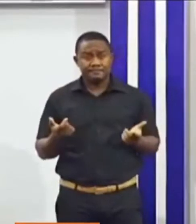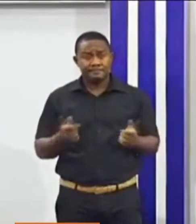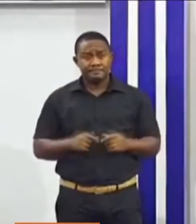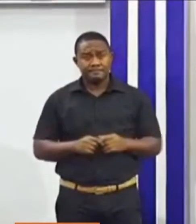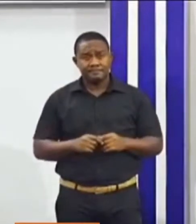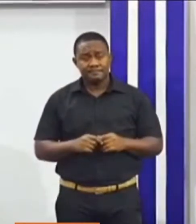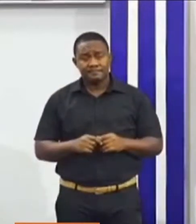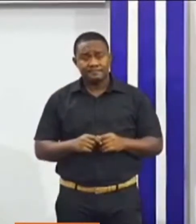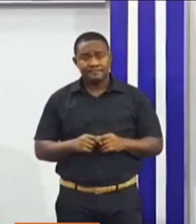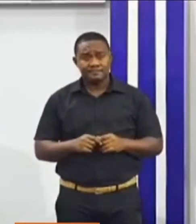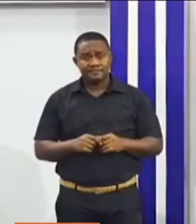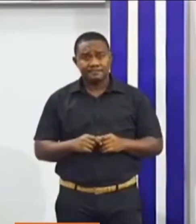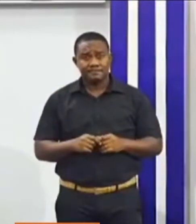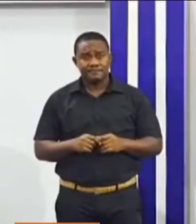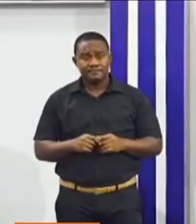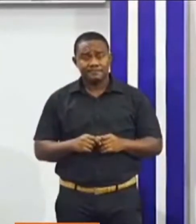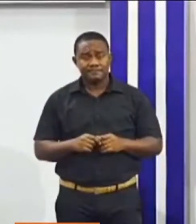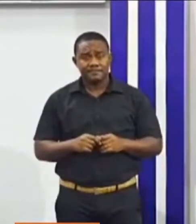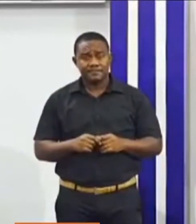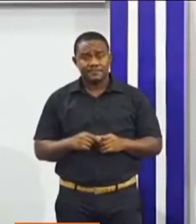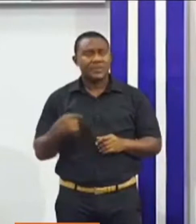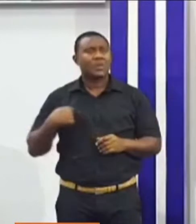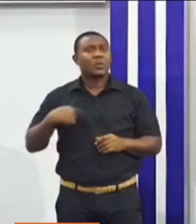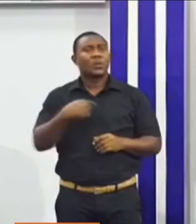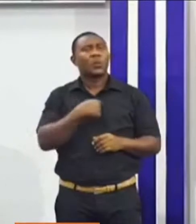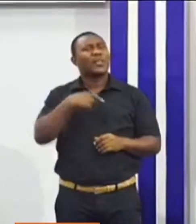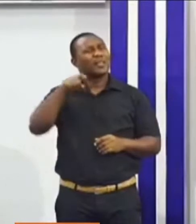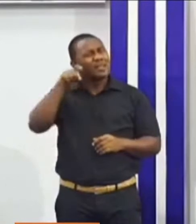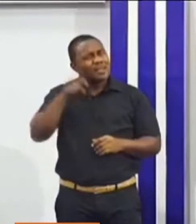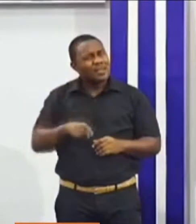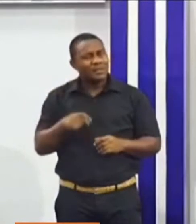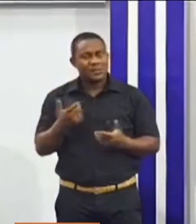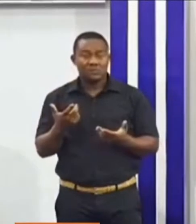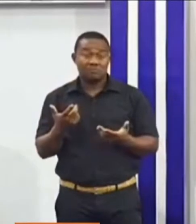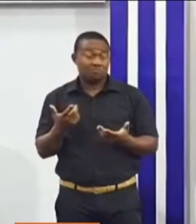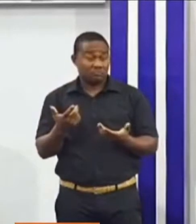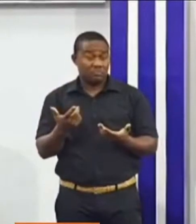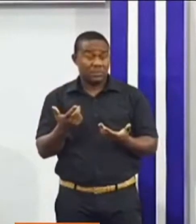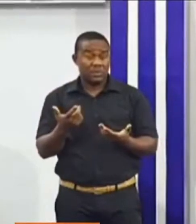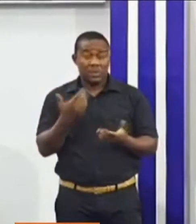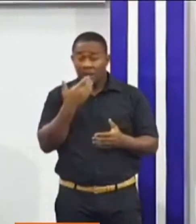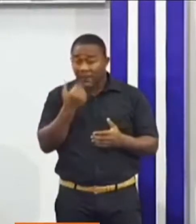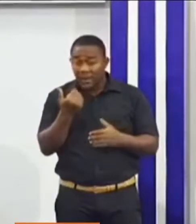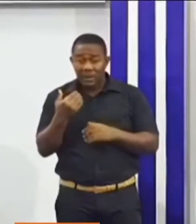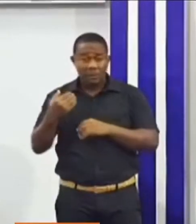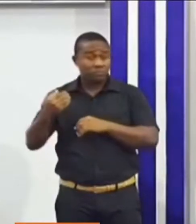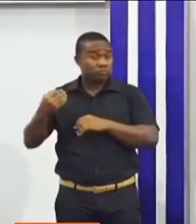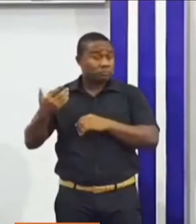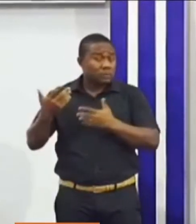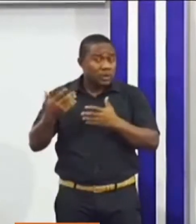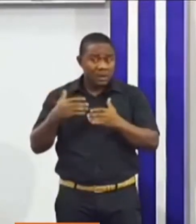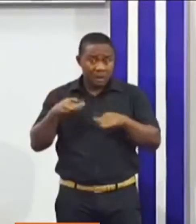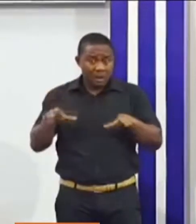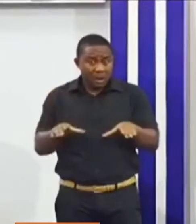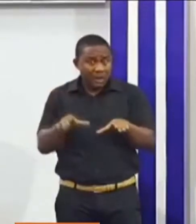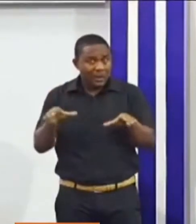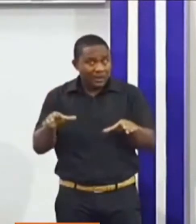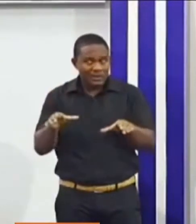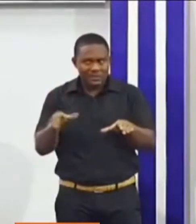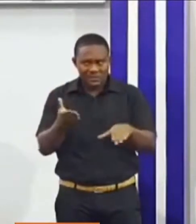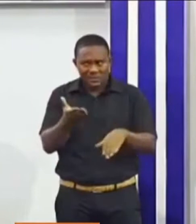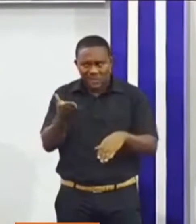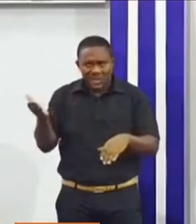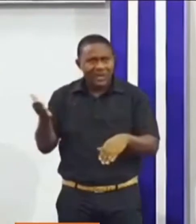time to come so we need to begin to advise ourselves that to enable the scientists